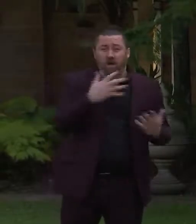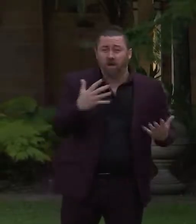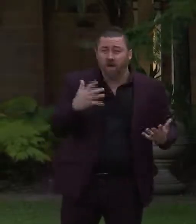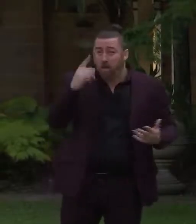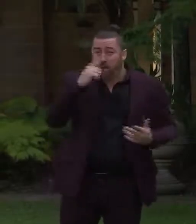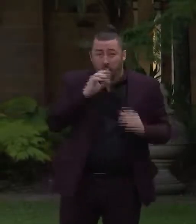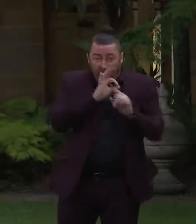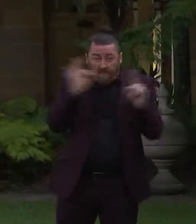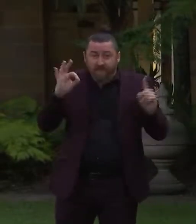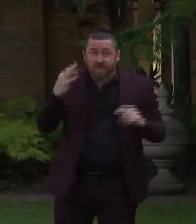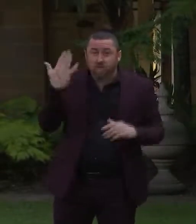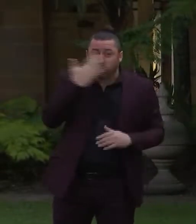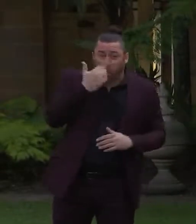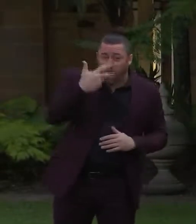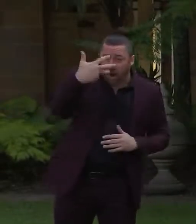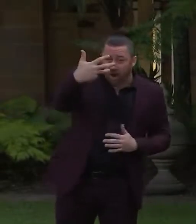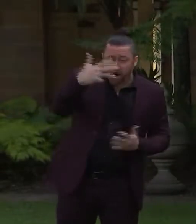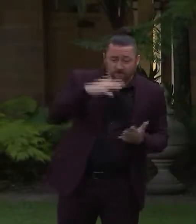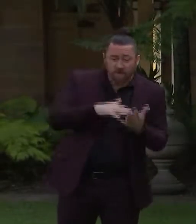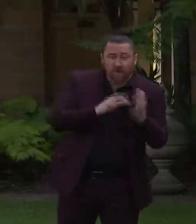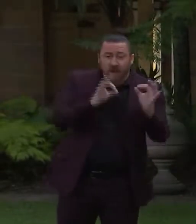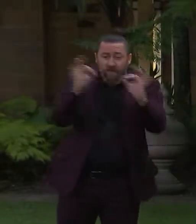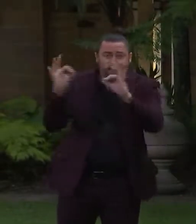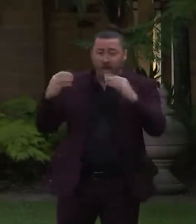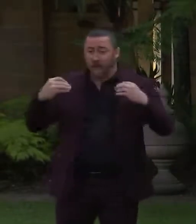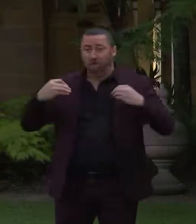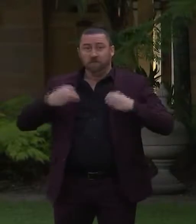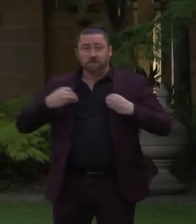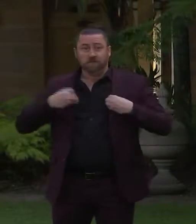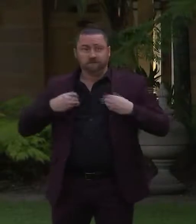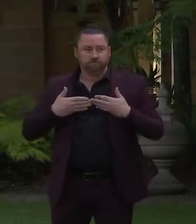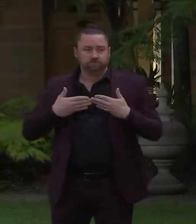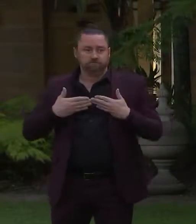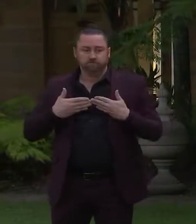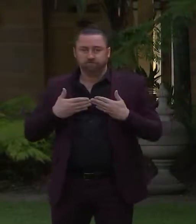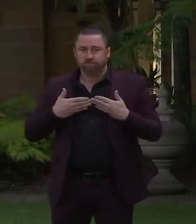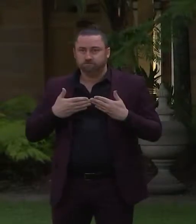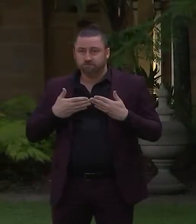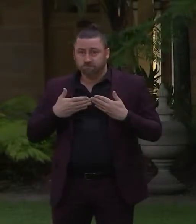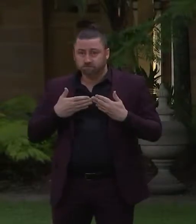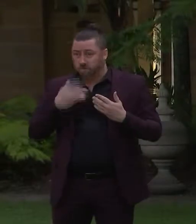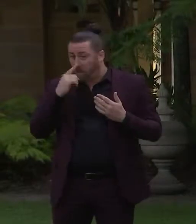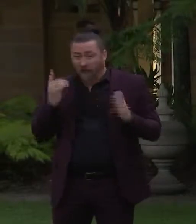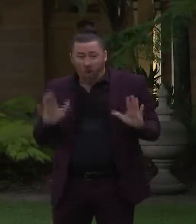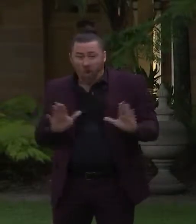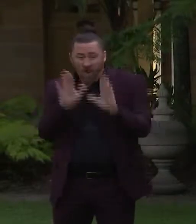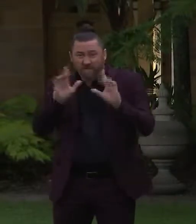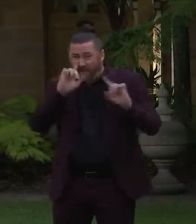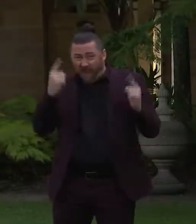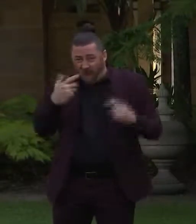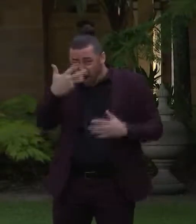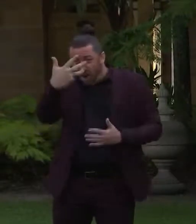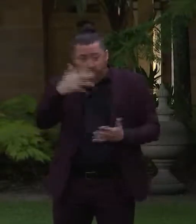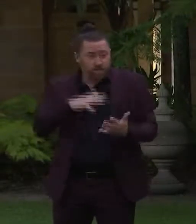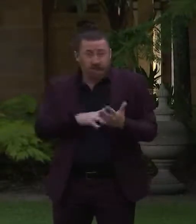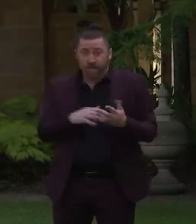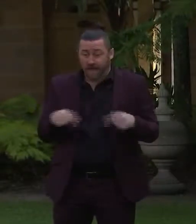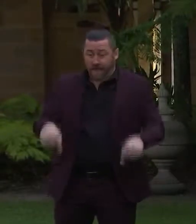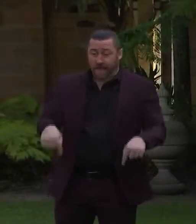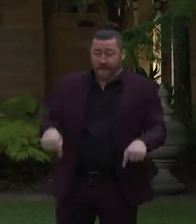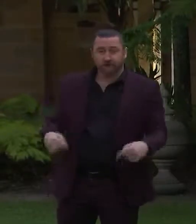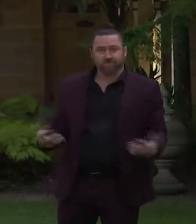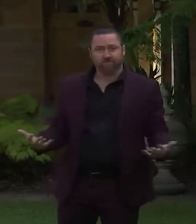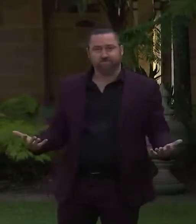been going to schools for 9 months, where businesses haven't operated and people aren't taking holidays, we do not have